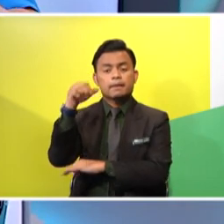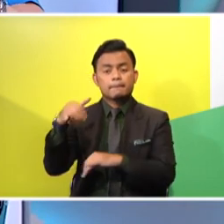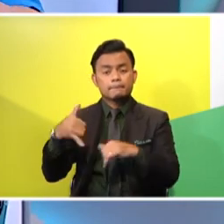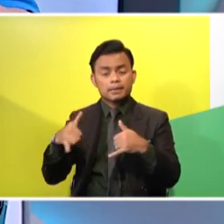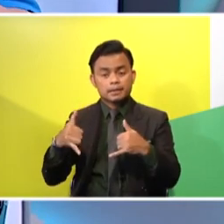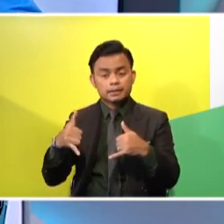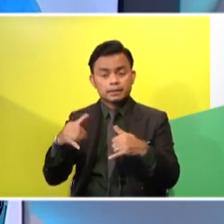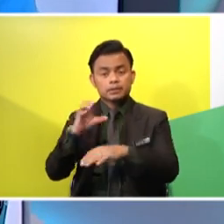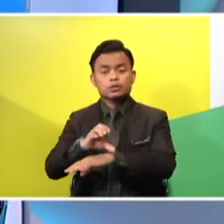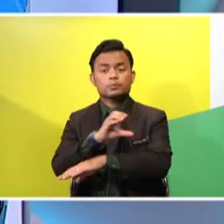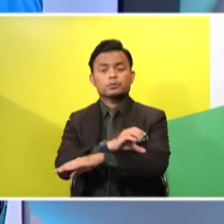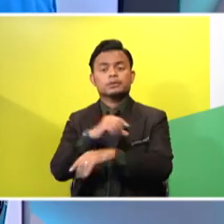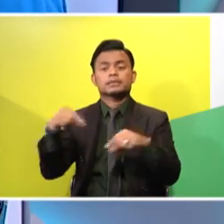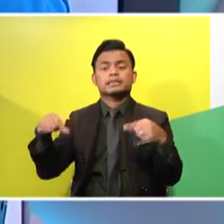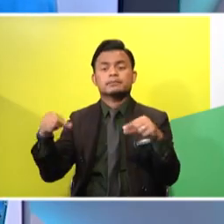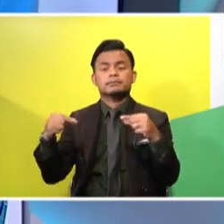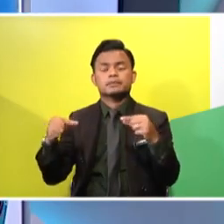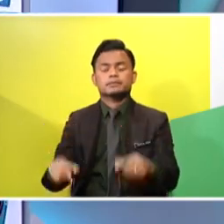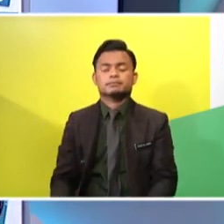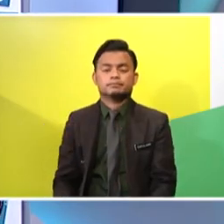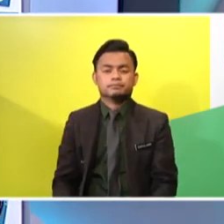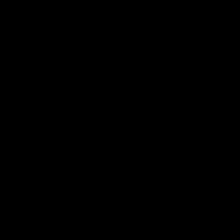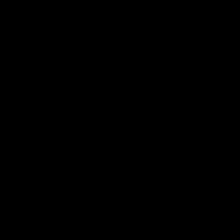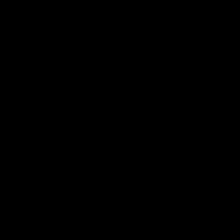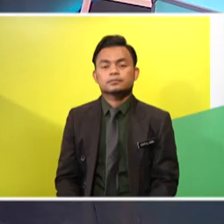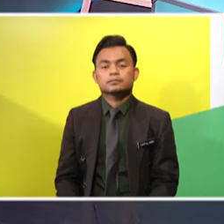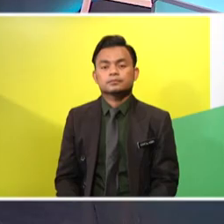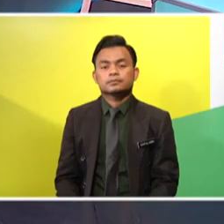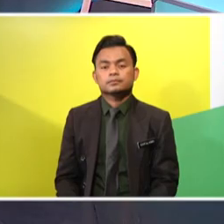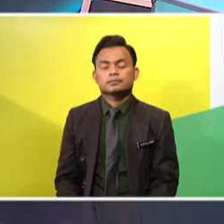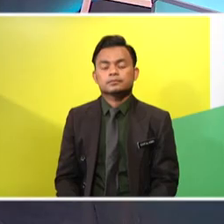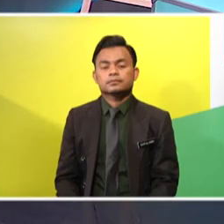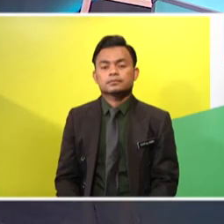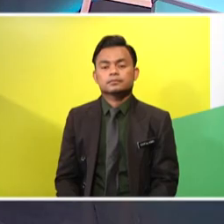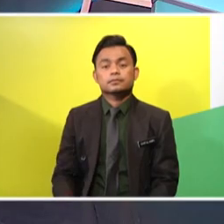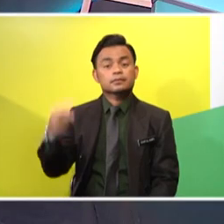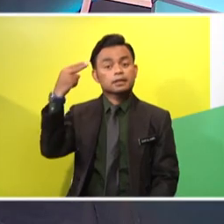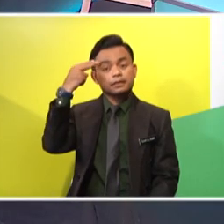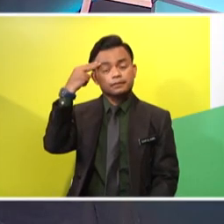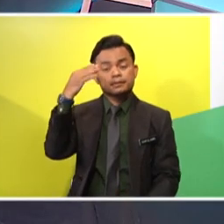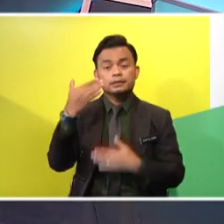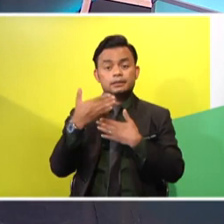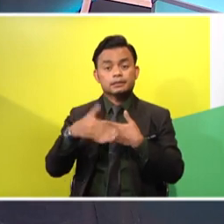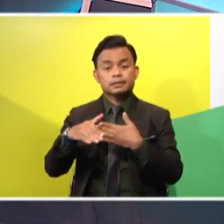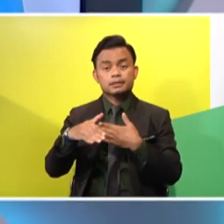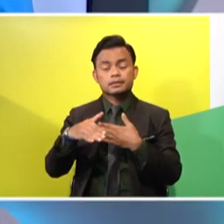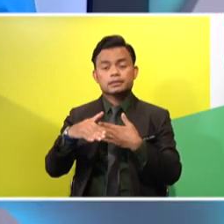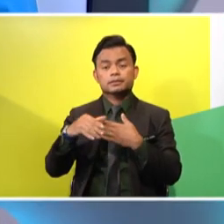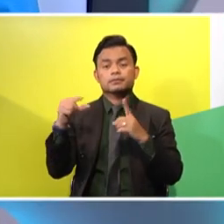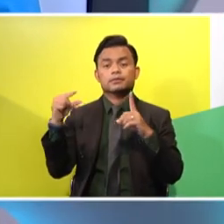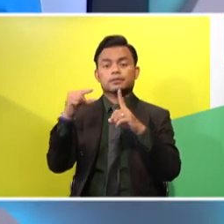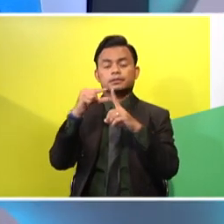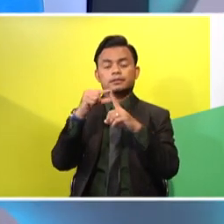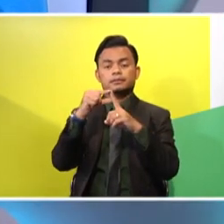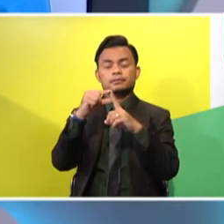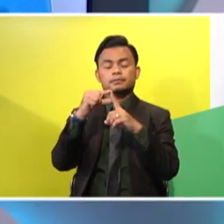games. Well done, all. Hanif, yes. The next vocab is